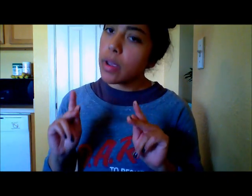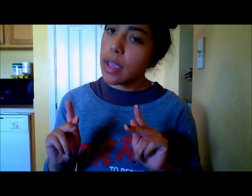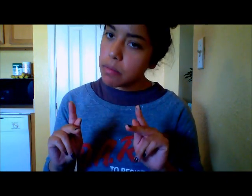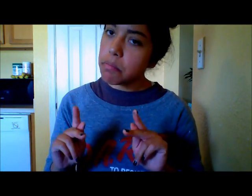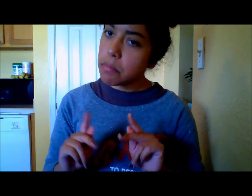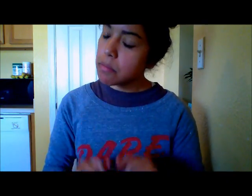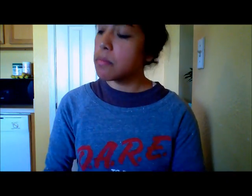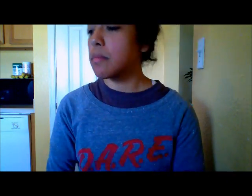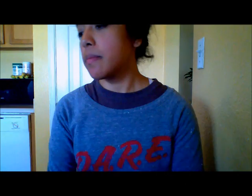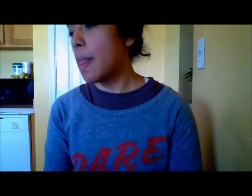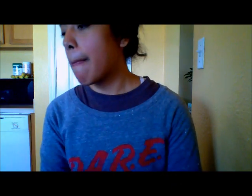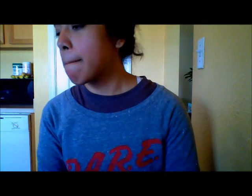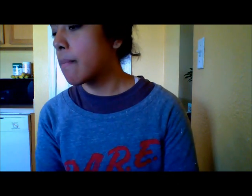Okay.